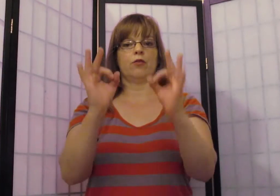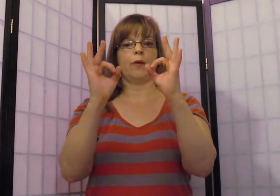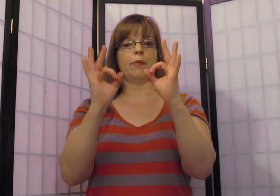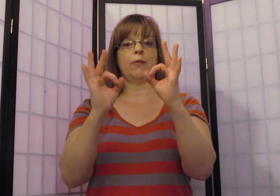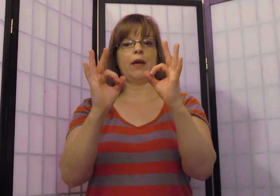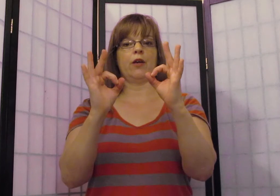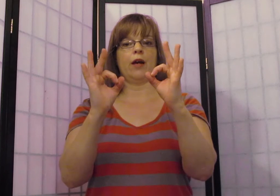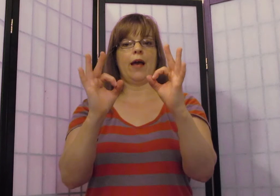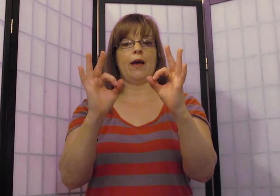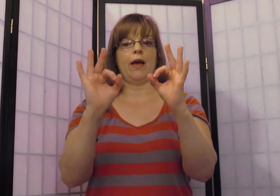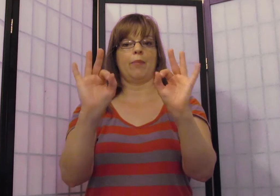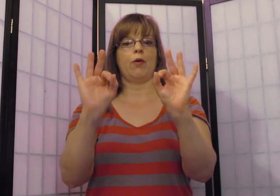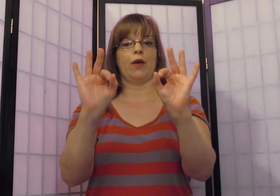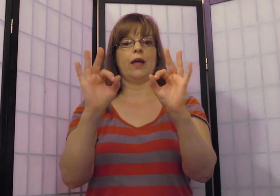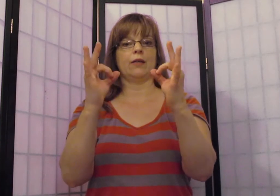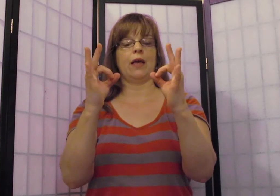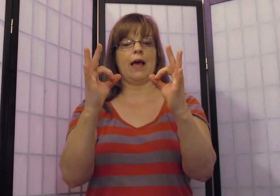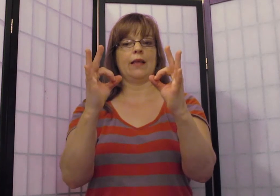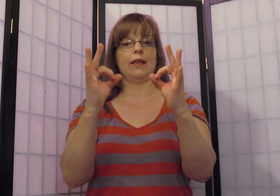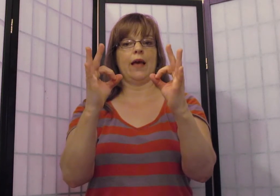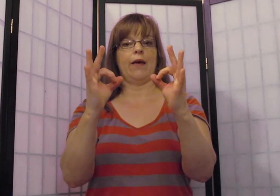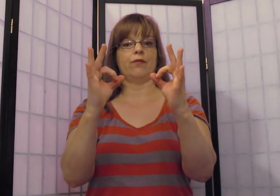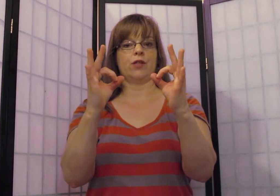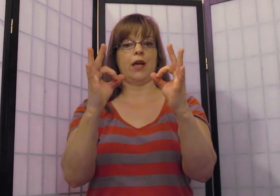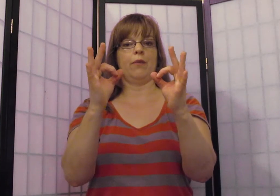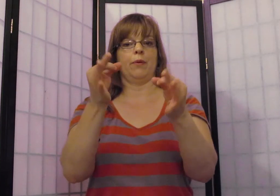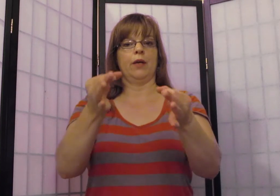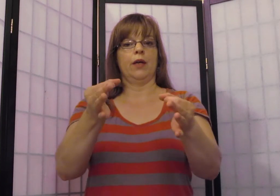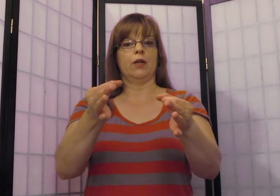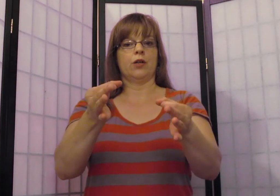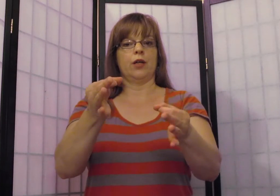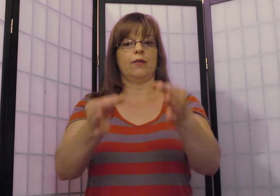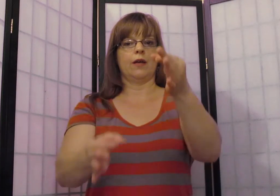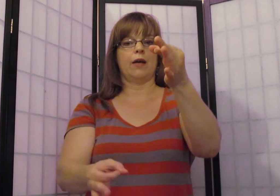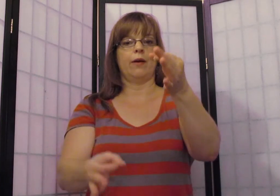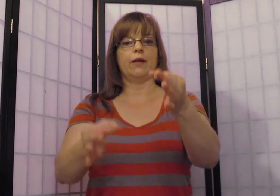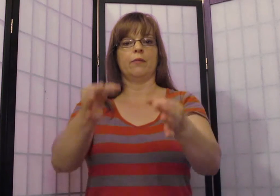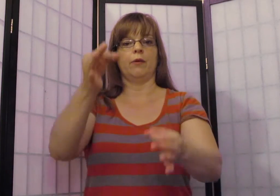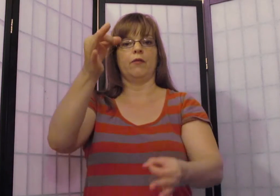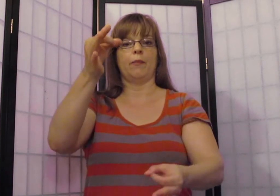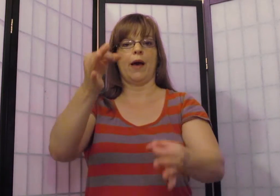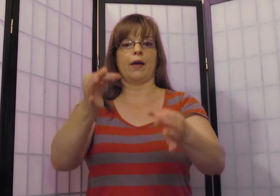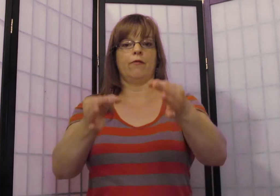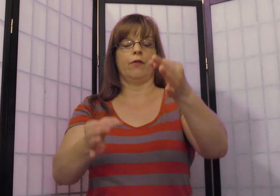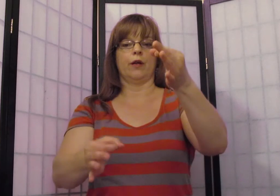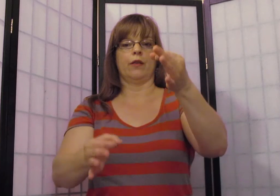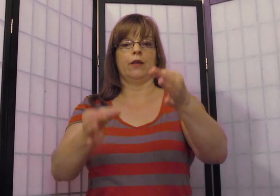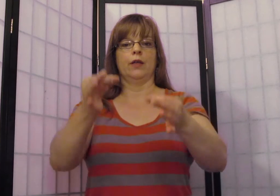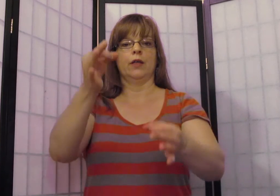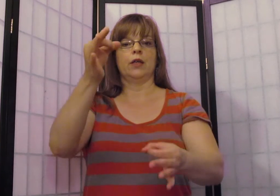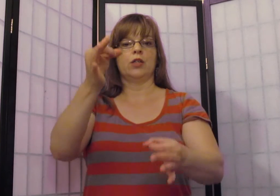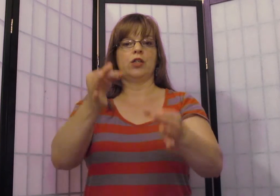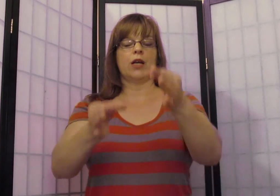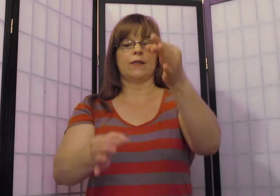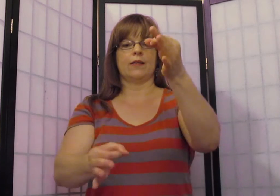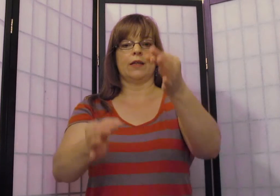Remember to make your both hands in the F shape, turn it sideways and move it back and forth.